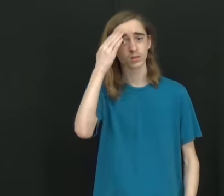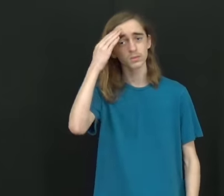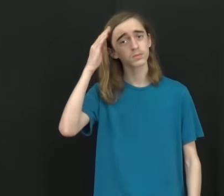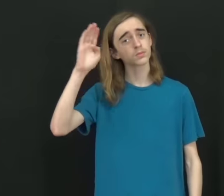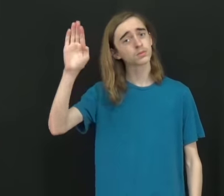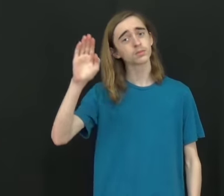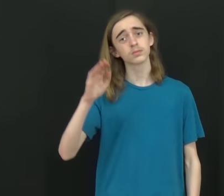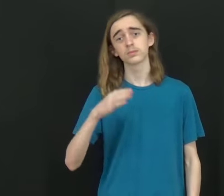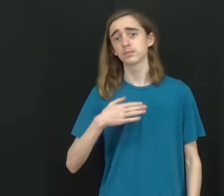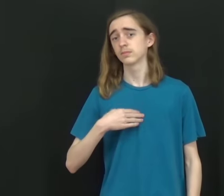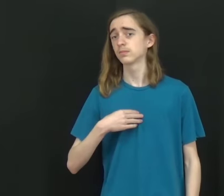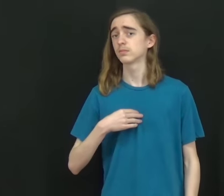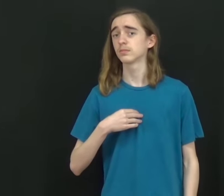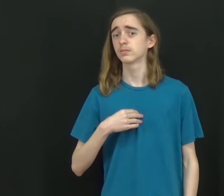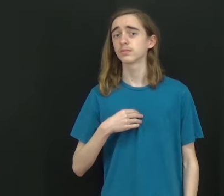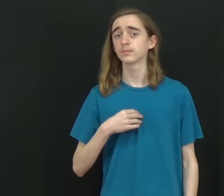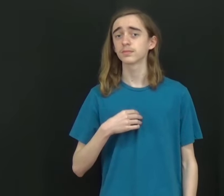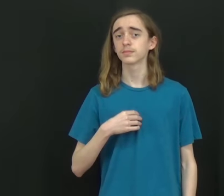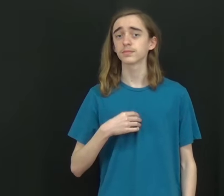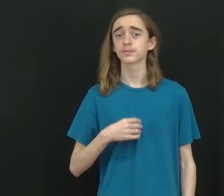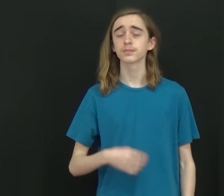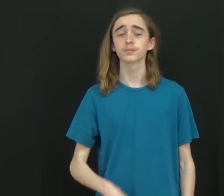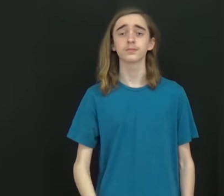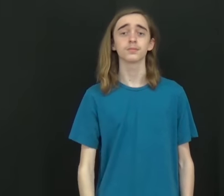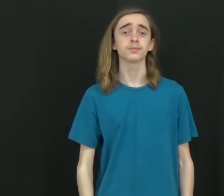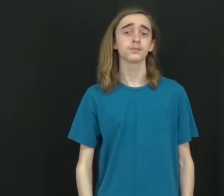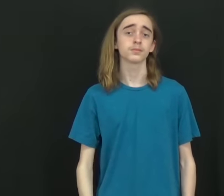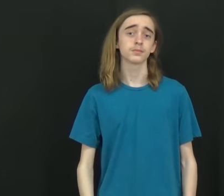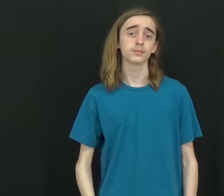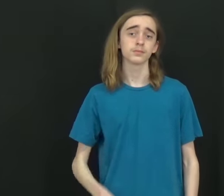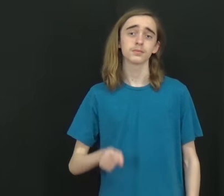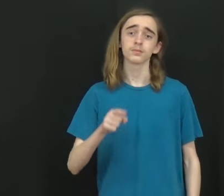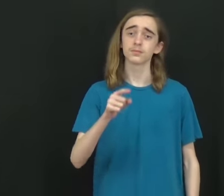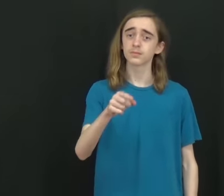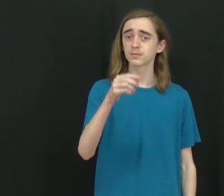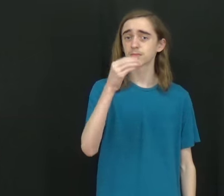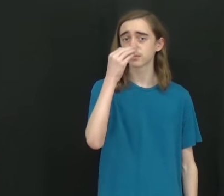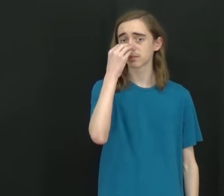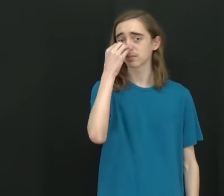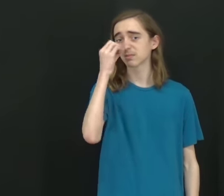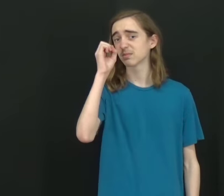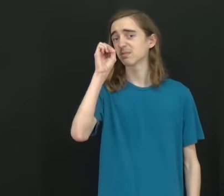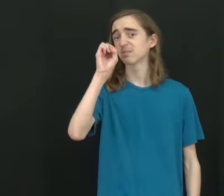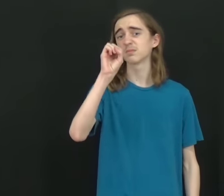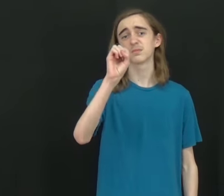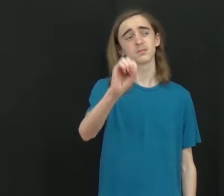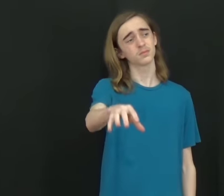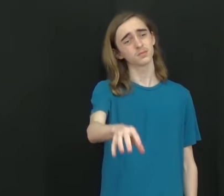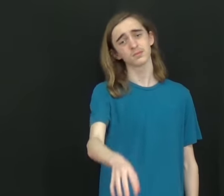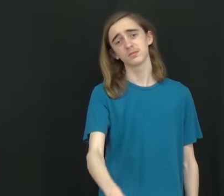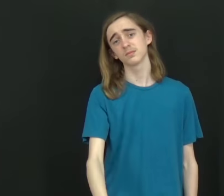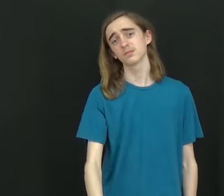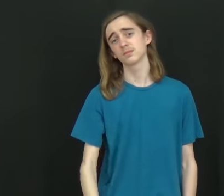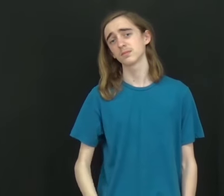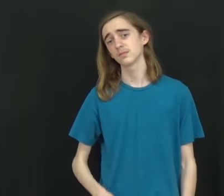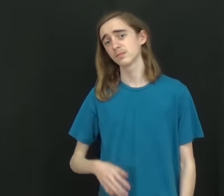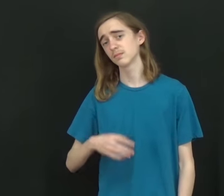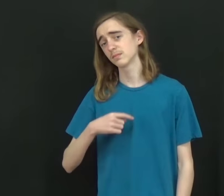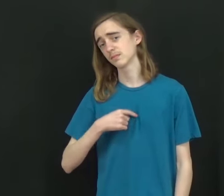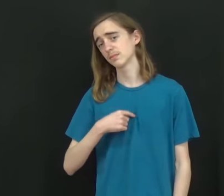doesn't know who I am, and he doesn't give a damn about